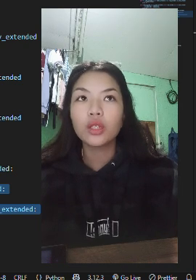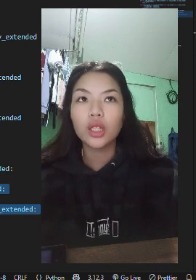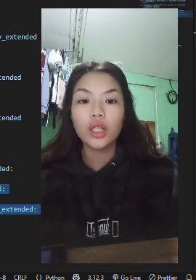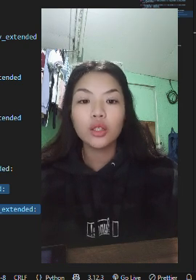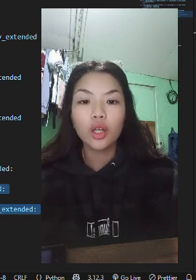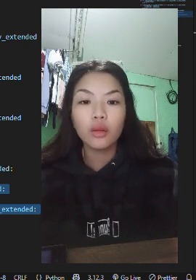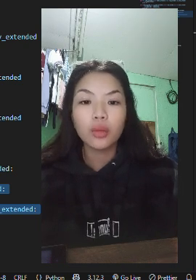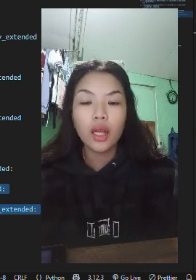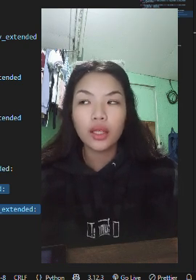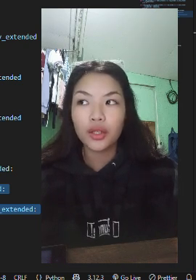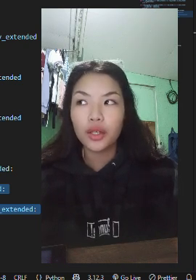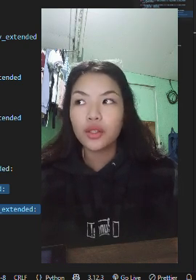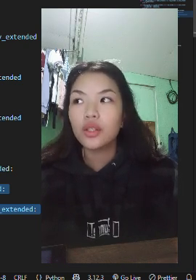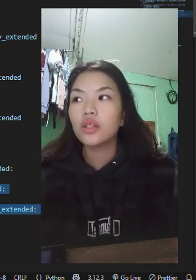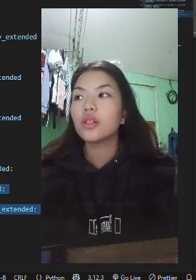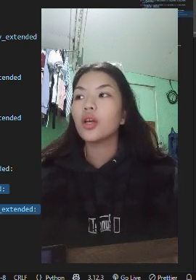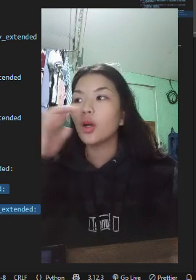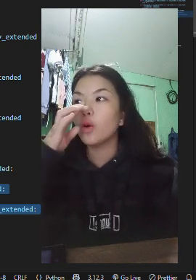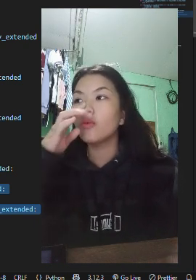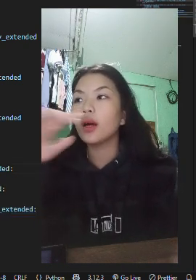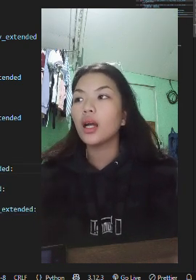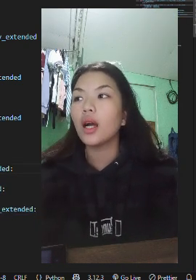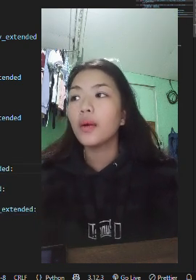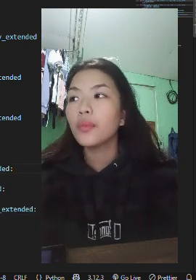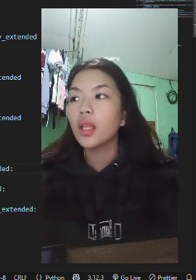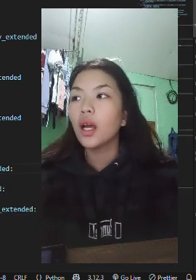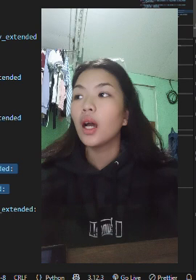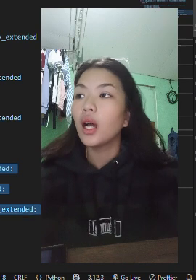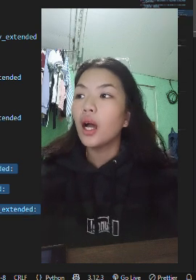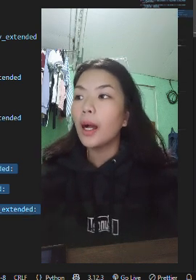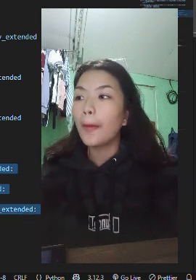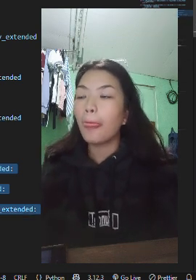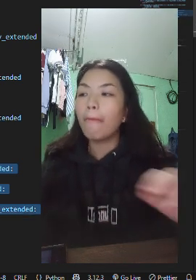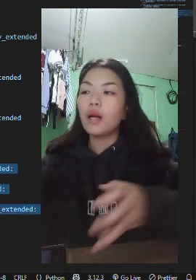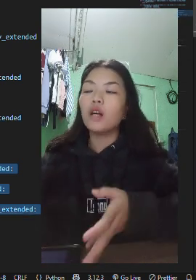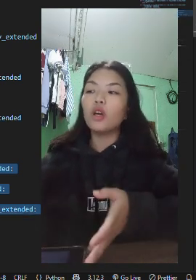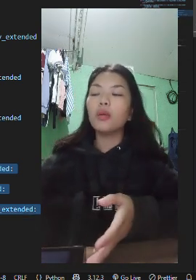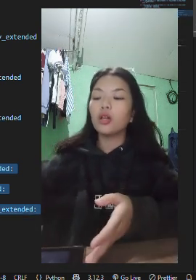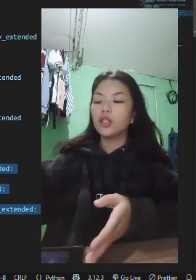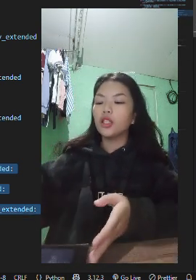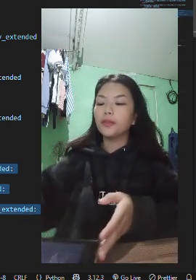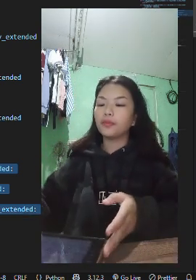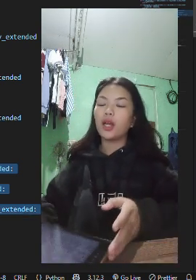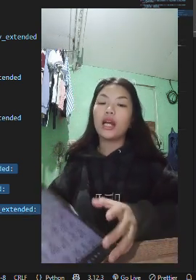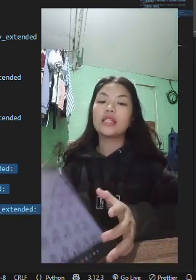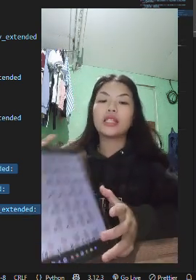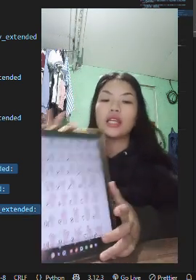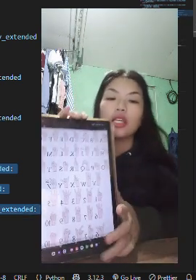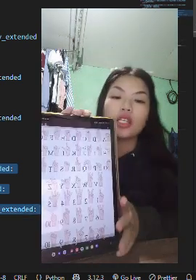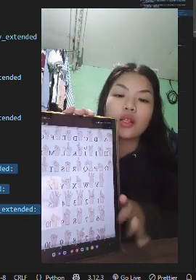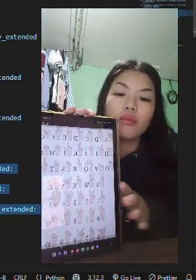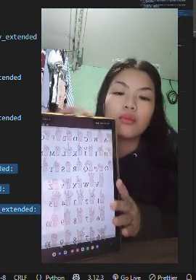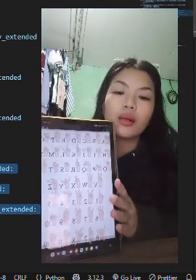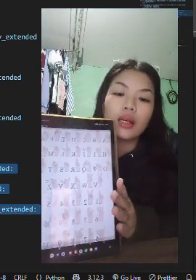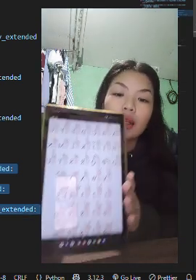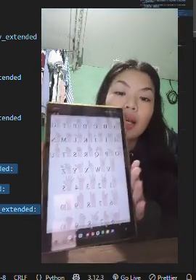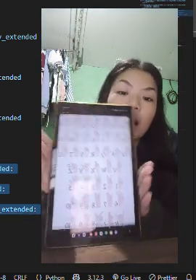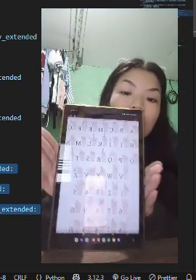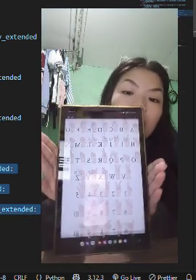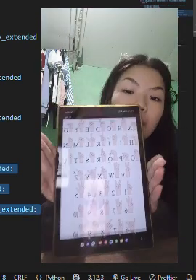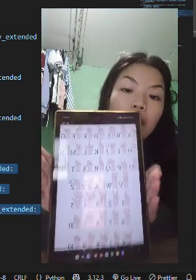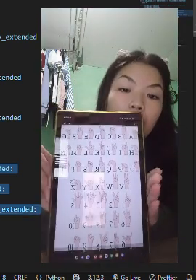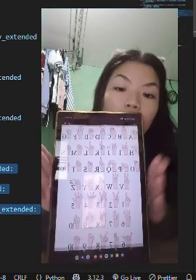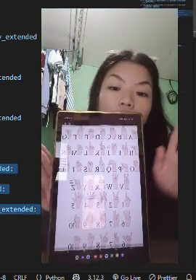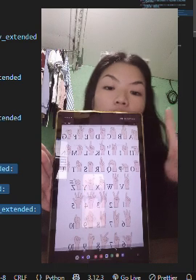default random letters. Kung baga, ang hand sign is